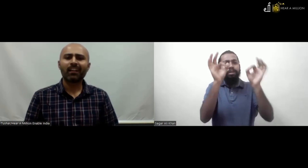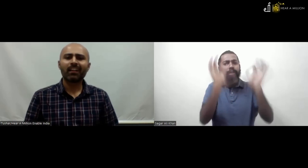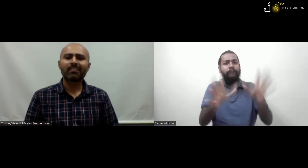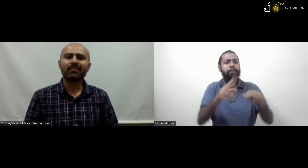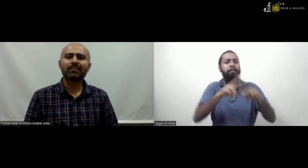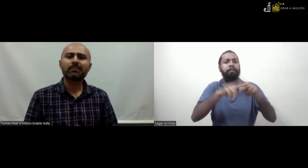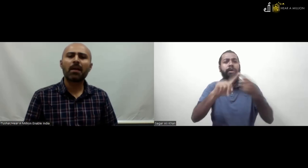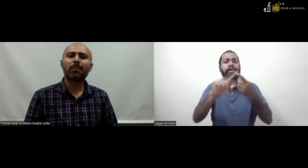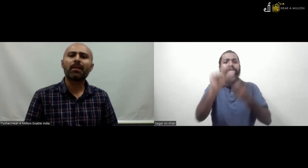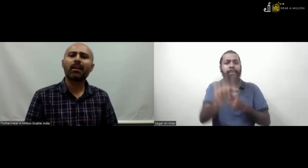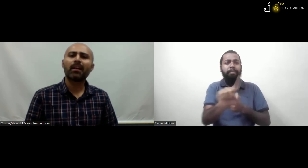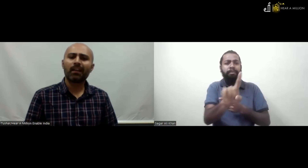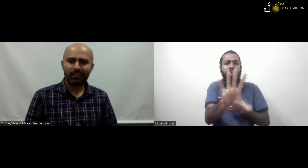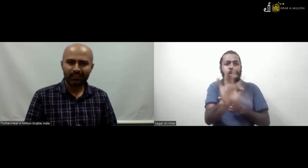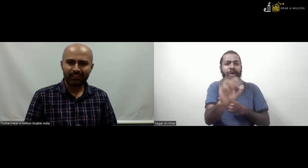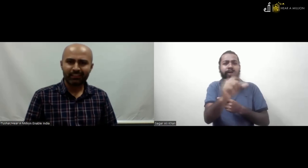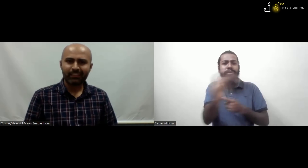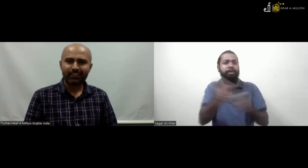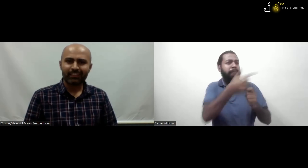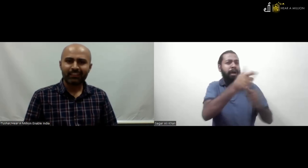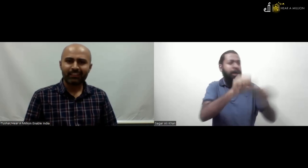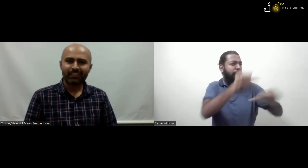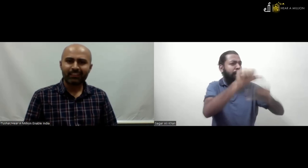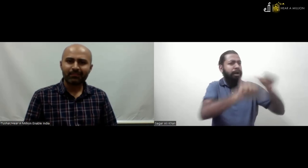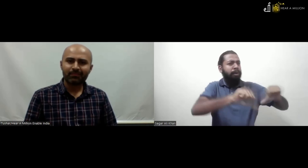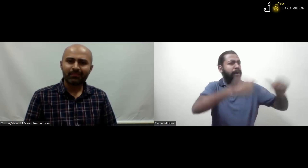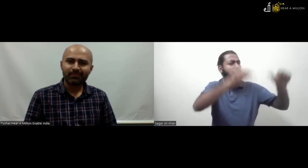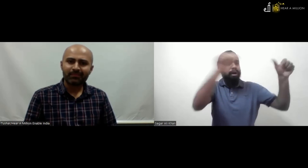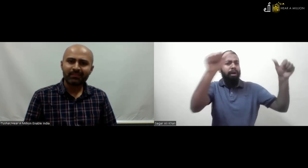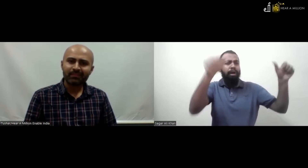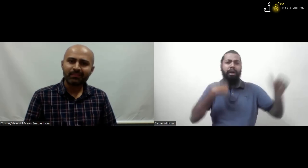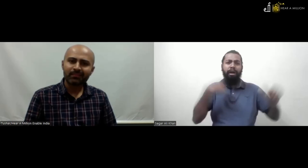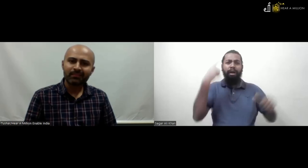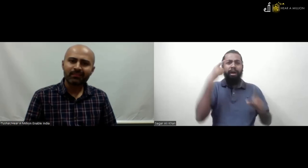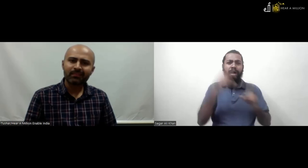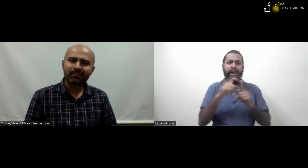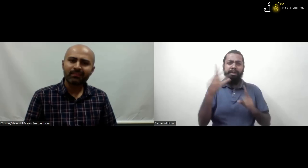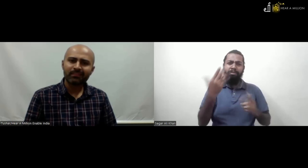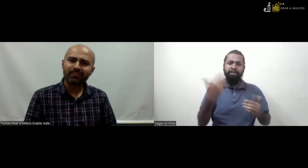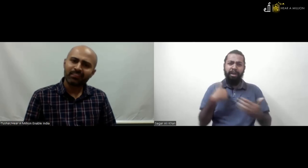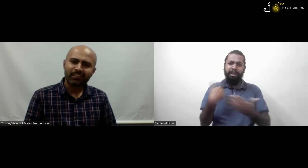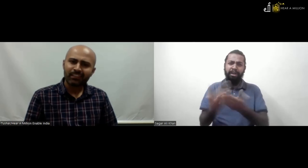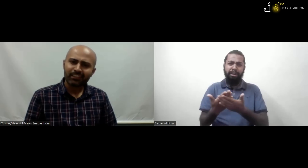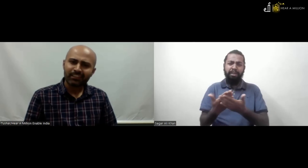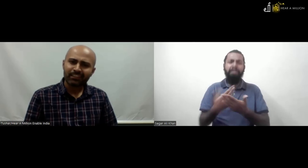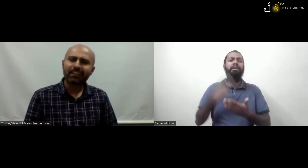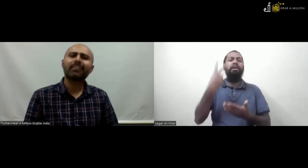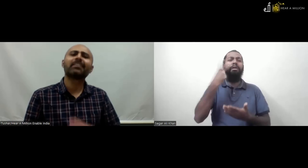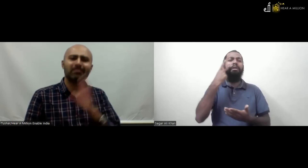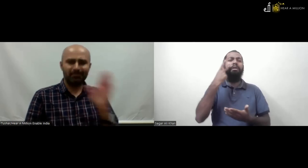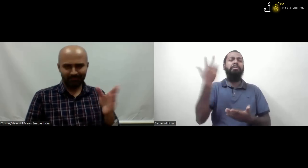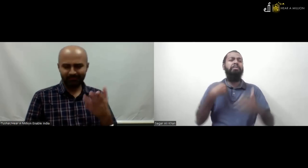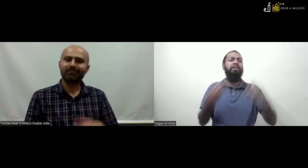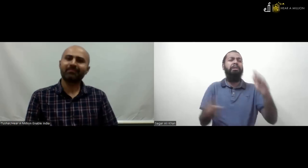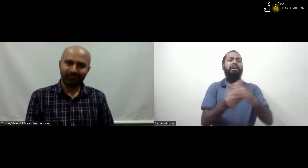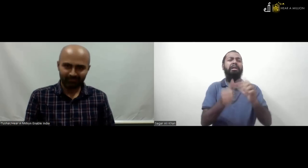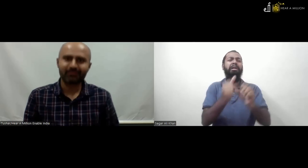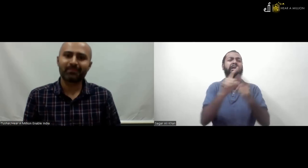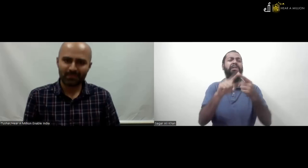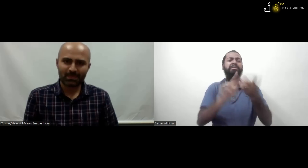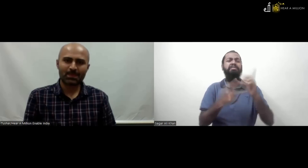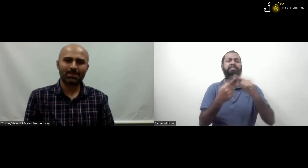applications, I already had it done for myself. Just have to pay 150, 200 bucks and you get your documents. So I thought, why